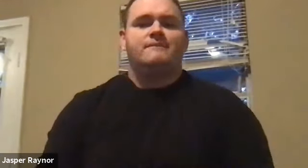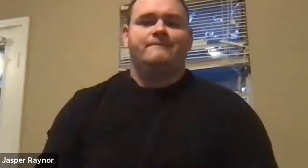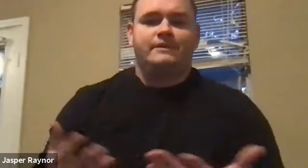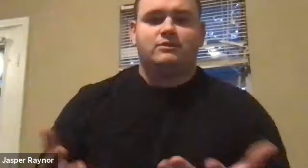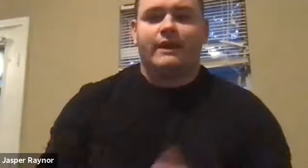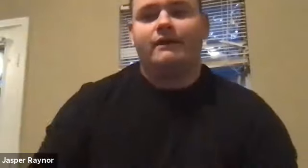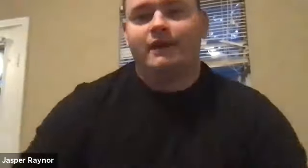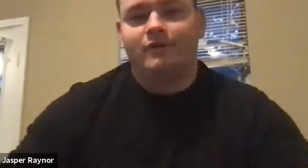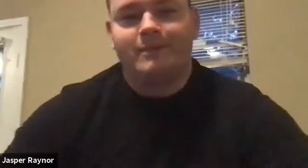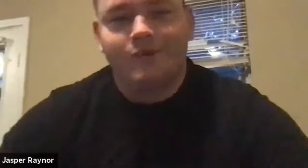That's the way I remember it.